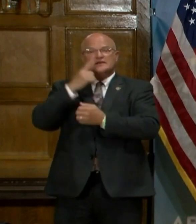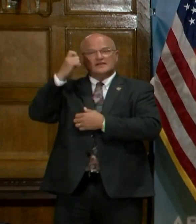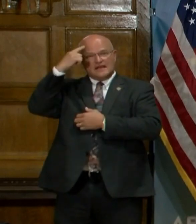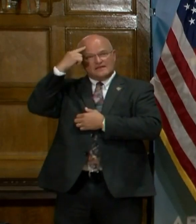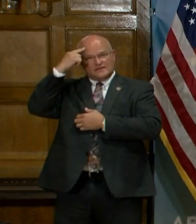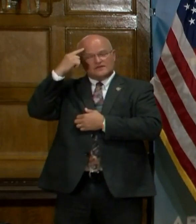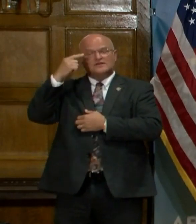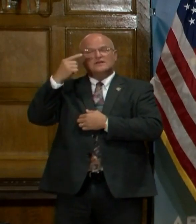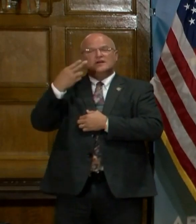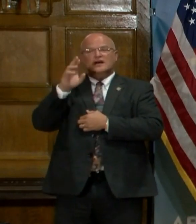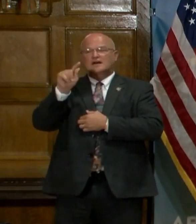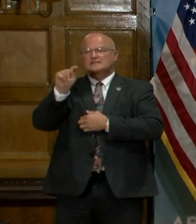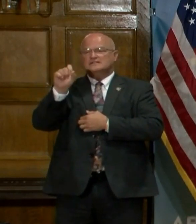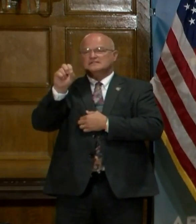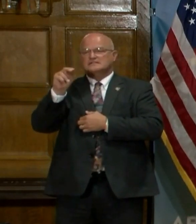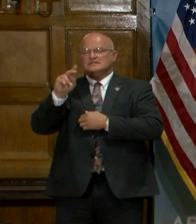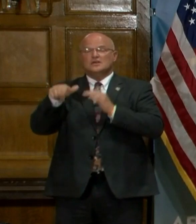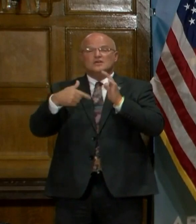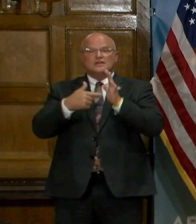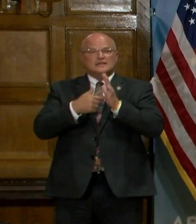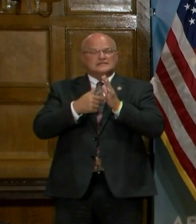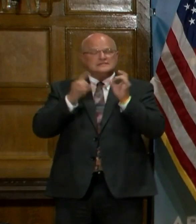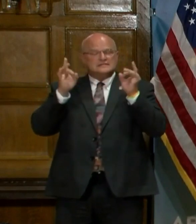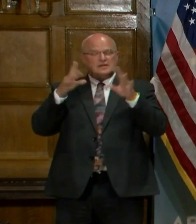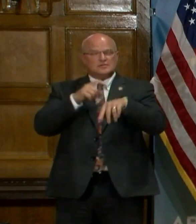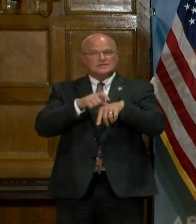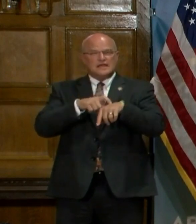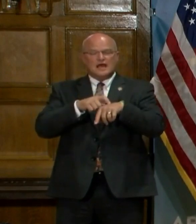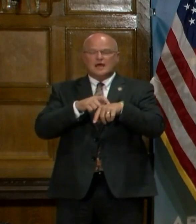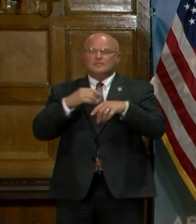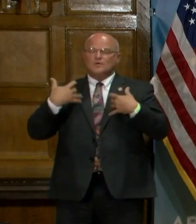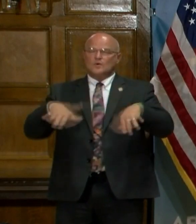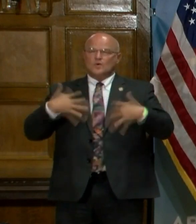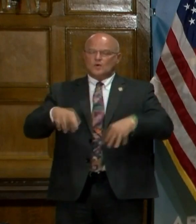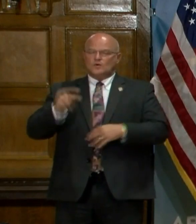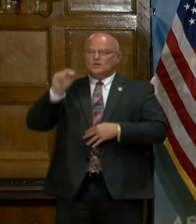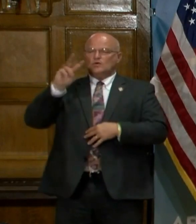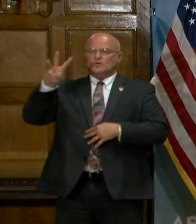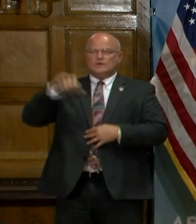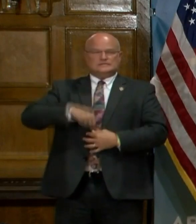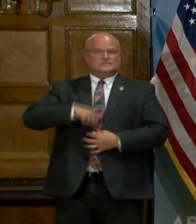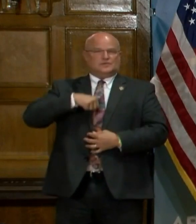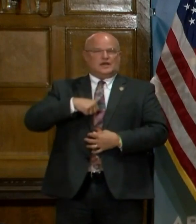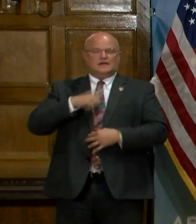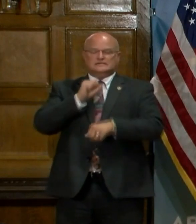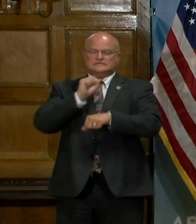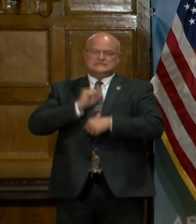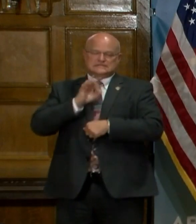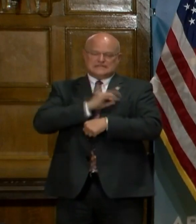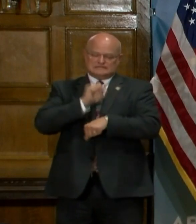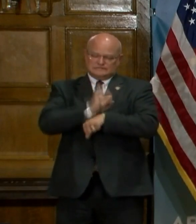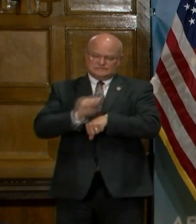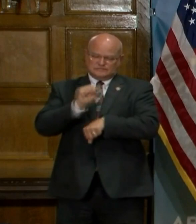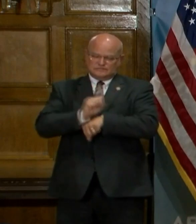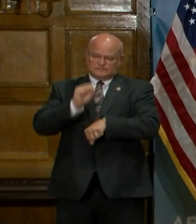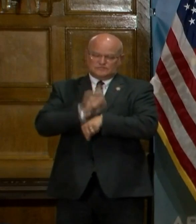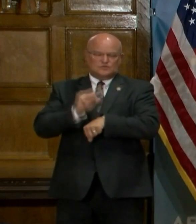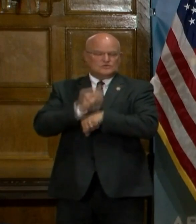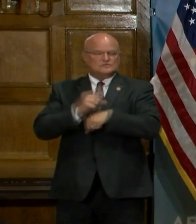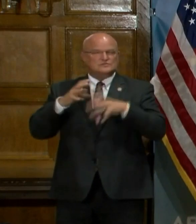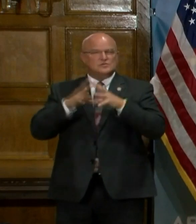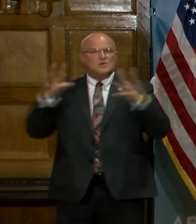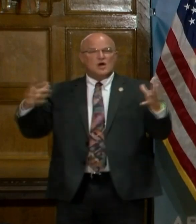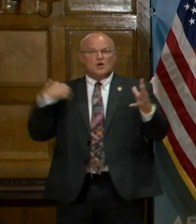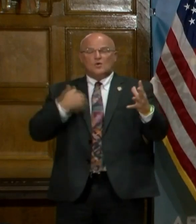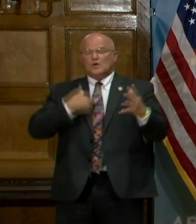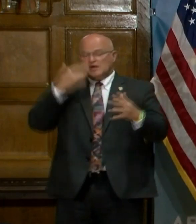During this unprecedented health crisis, words cannot express how proud Northwest Health is of our staff's dedication and selflessness. We